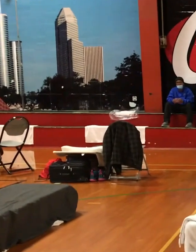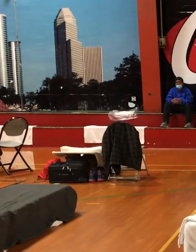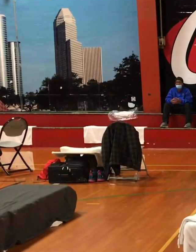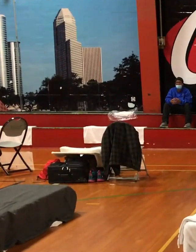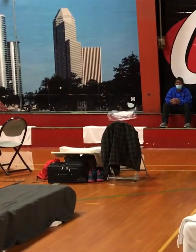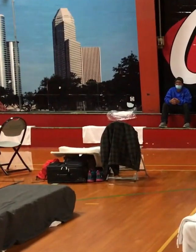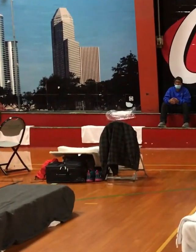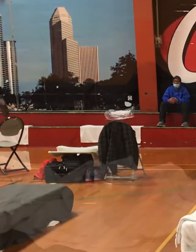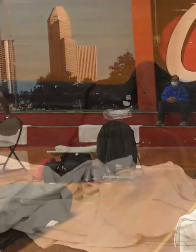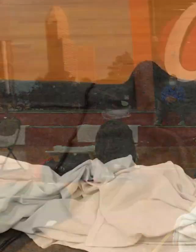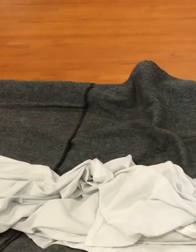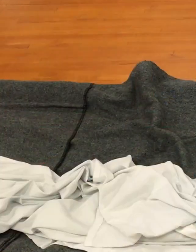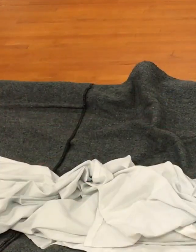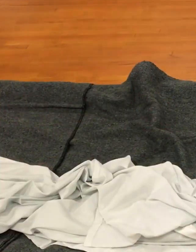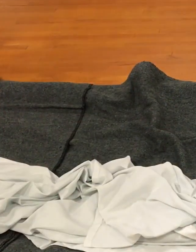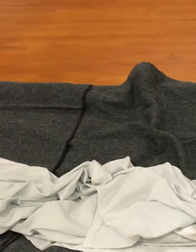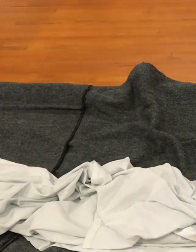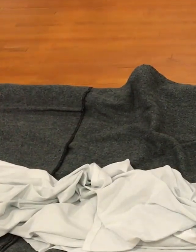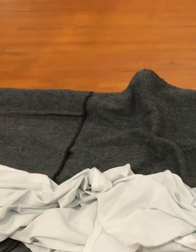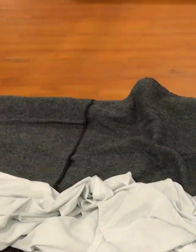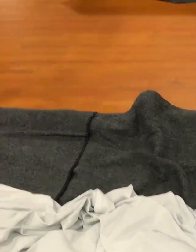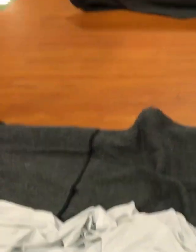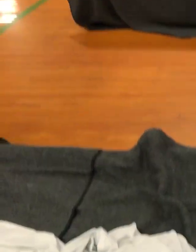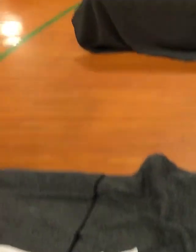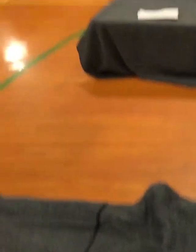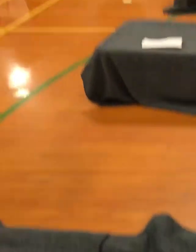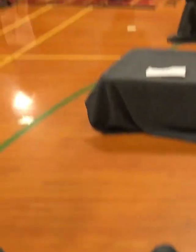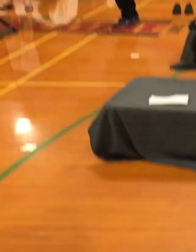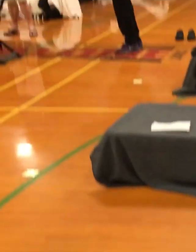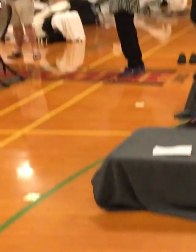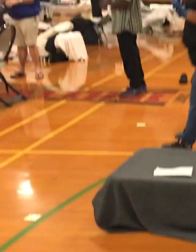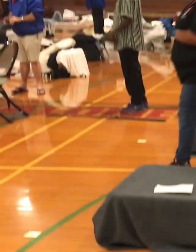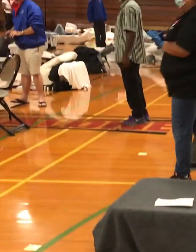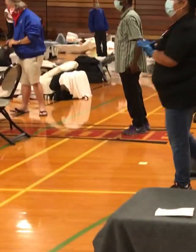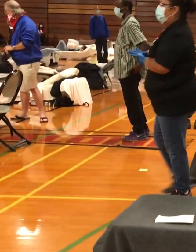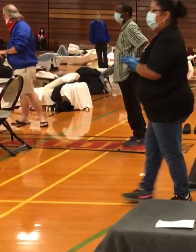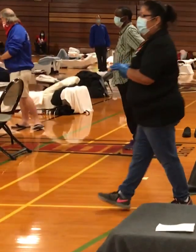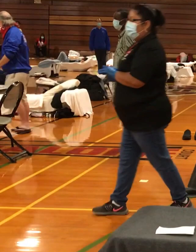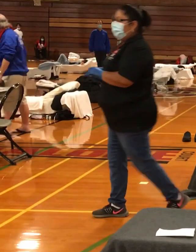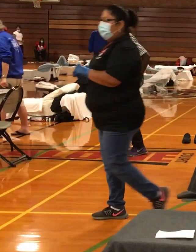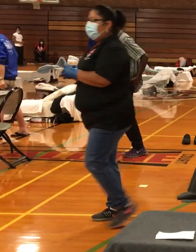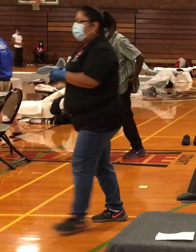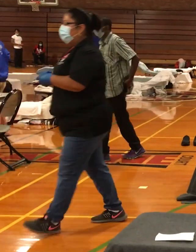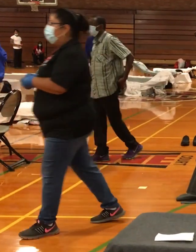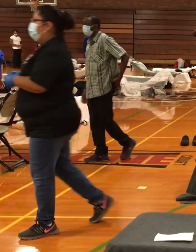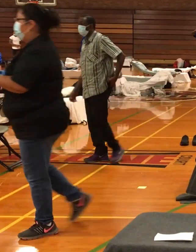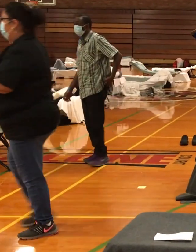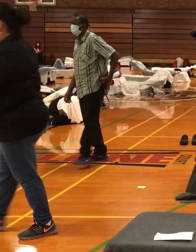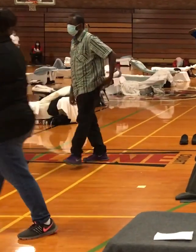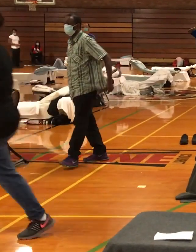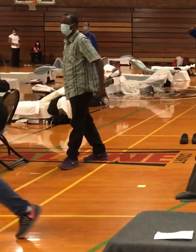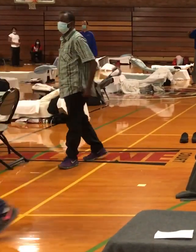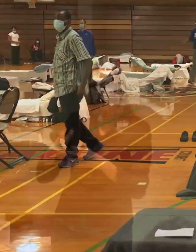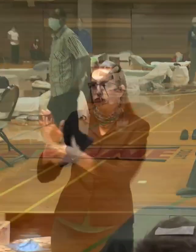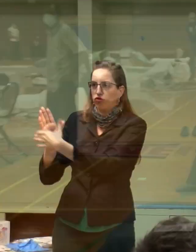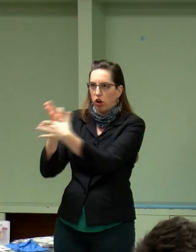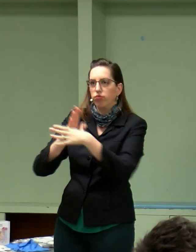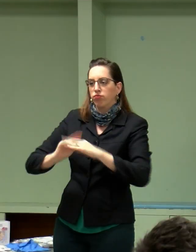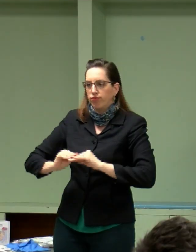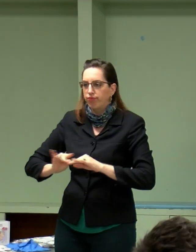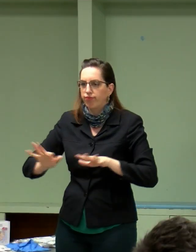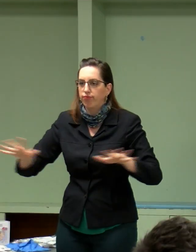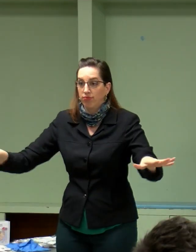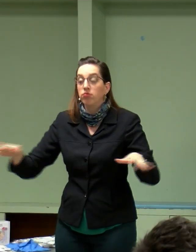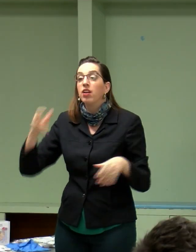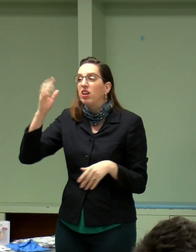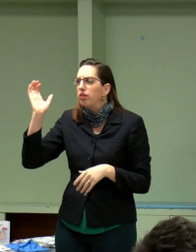fully implement social distancing. When we looked for an operator for this shelter, there were not many who were interested in